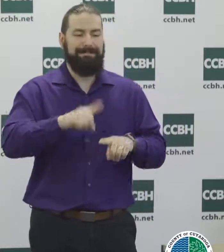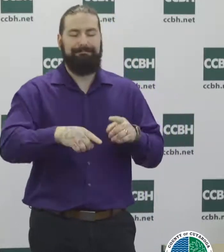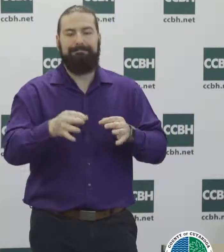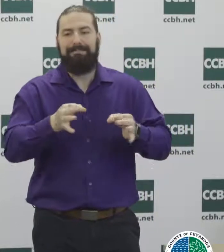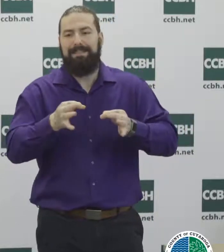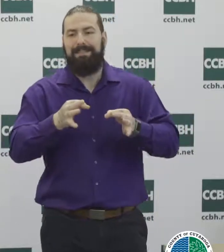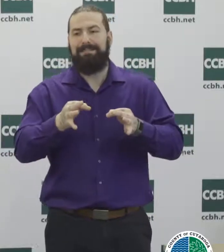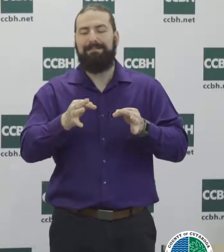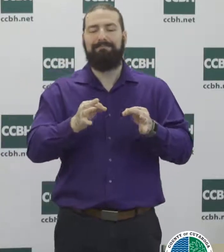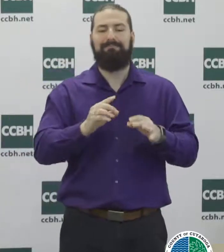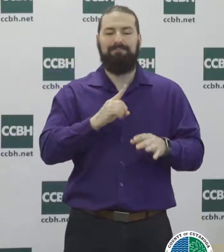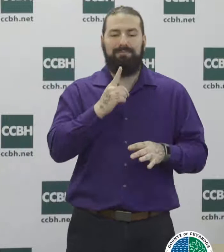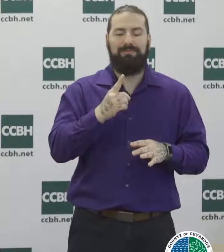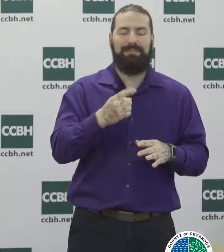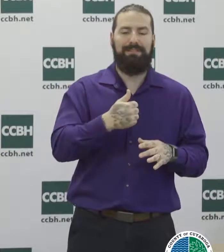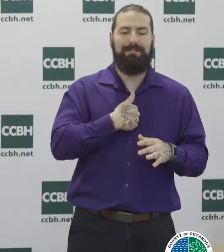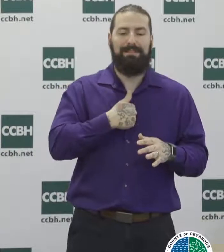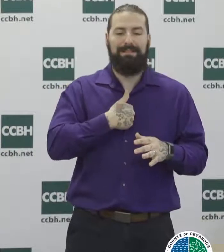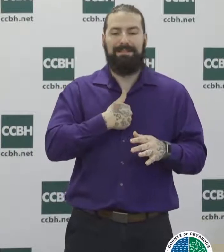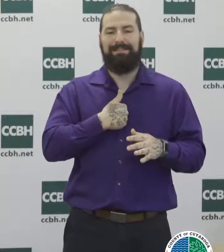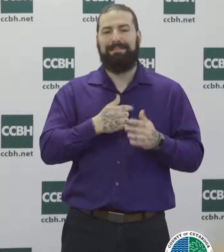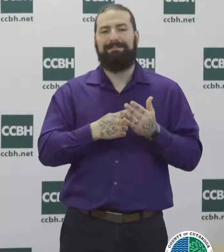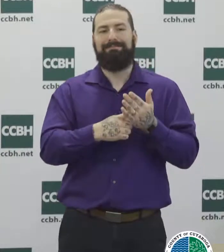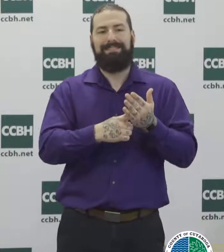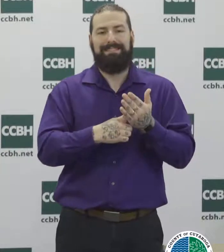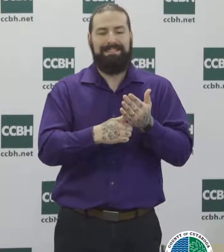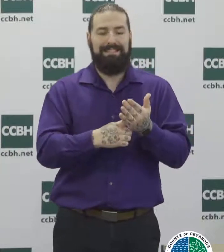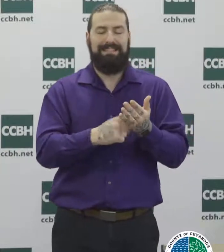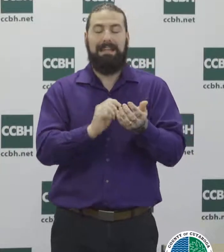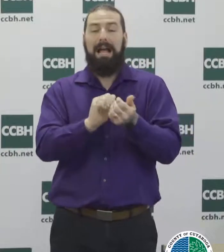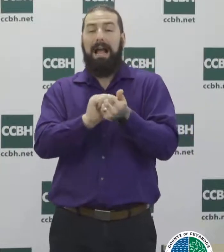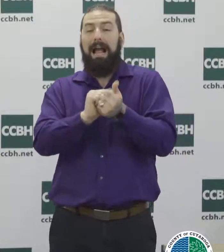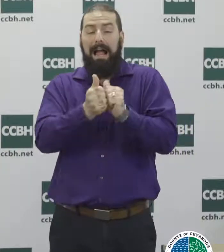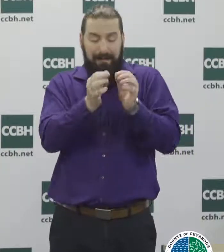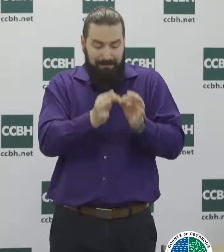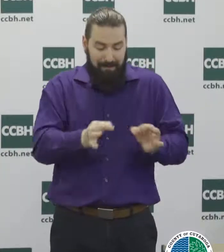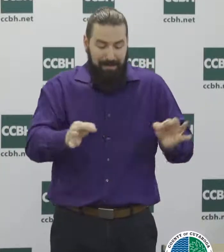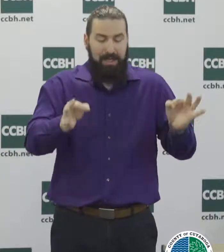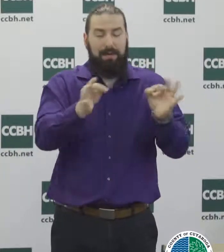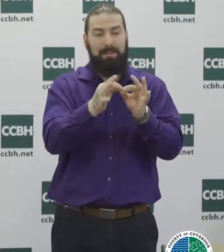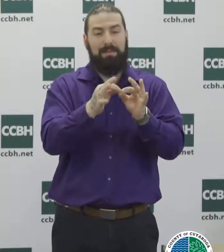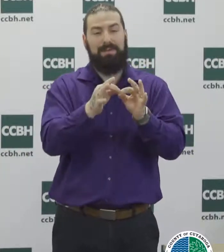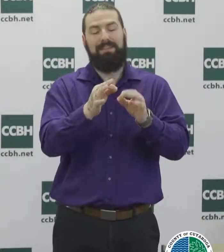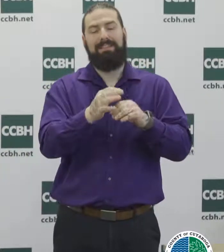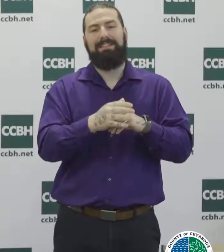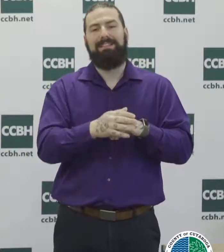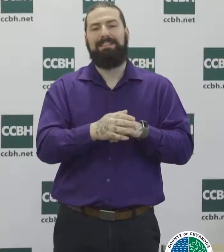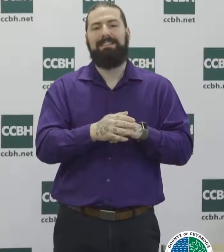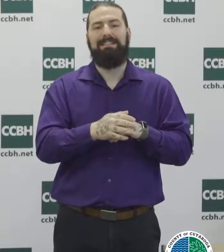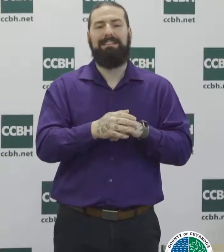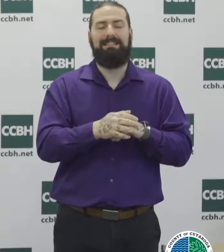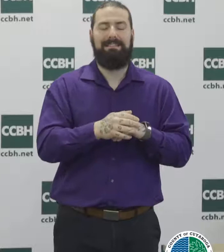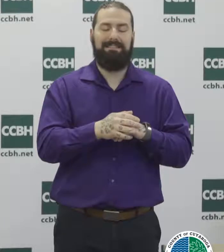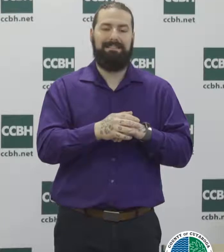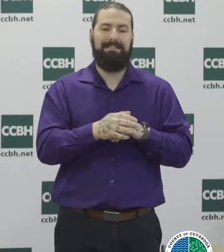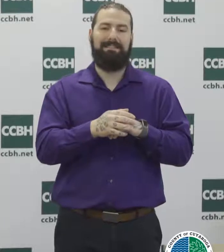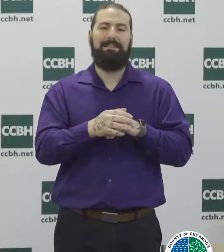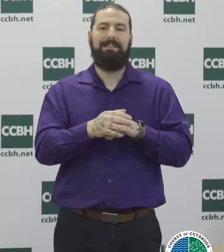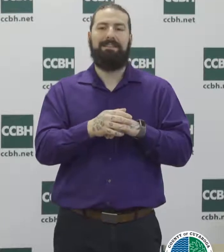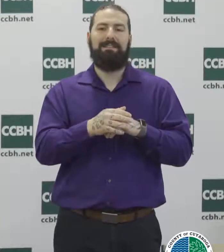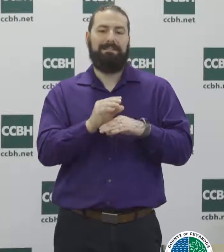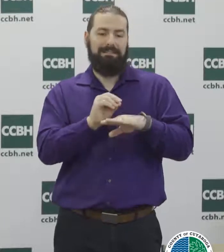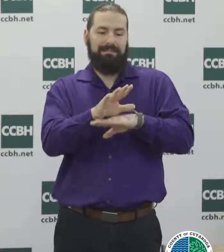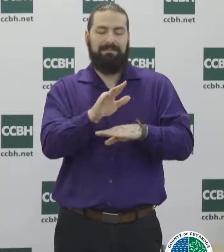health worker, to discuss racism as an important social determinant of health. Maybe it's too uncomfortable to